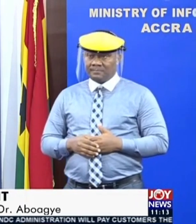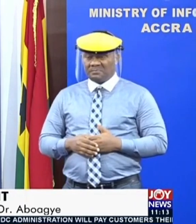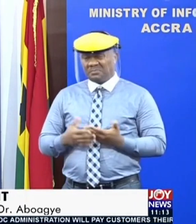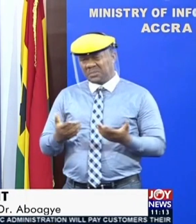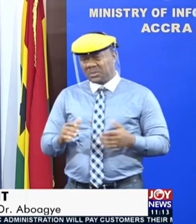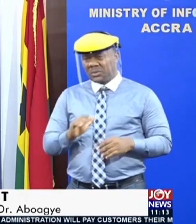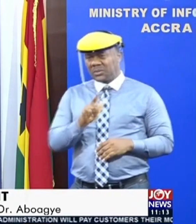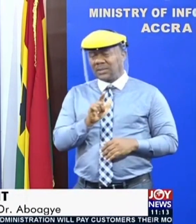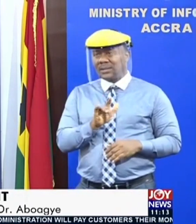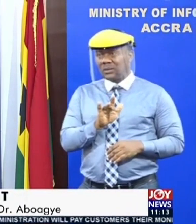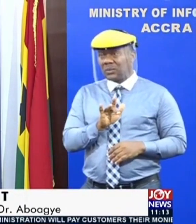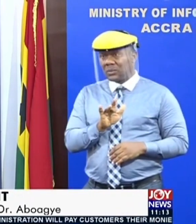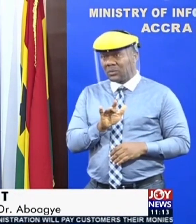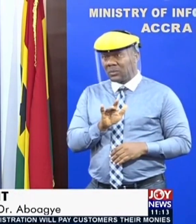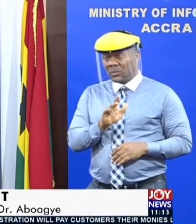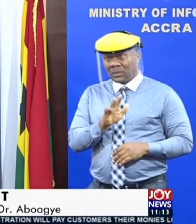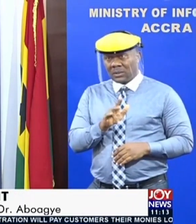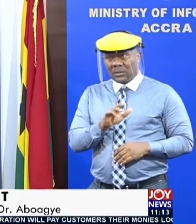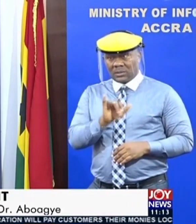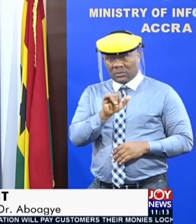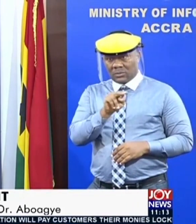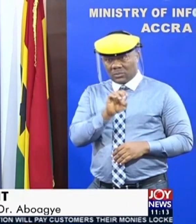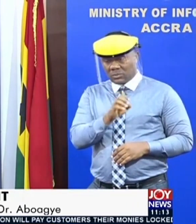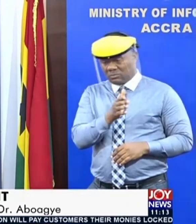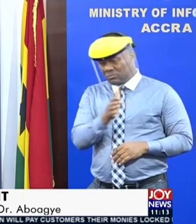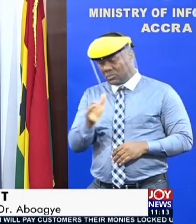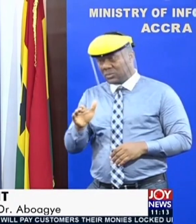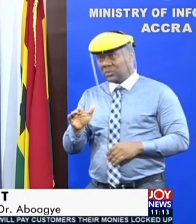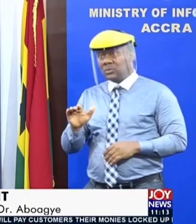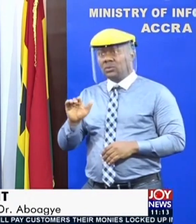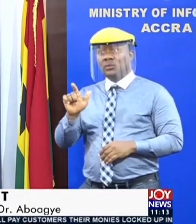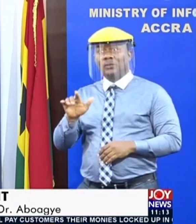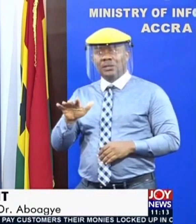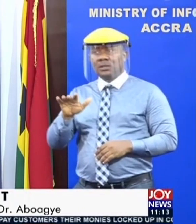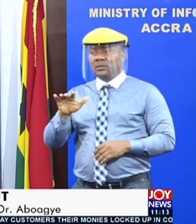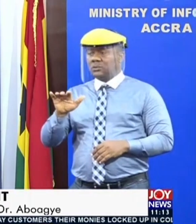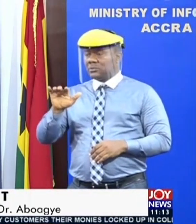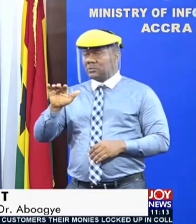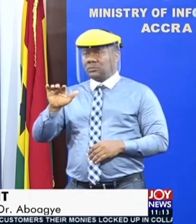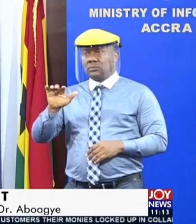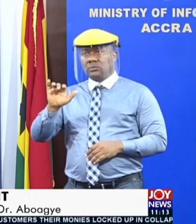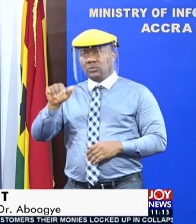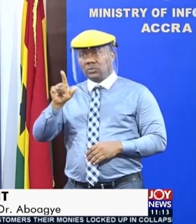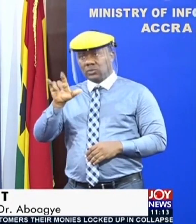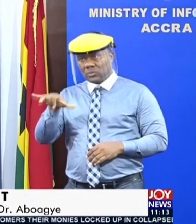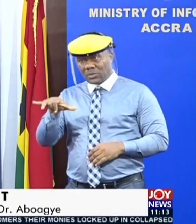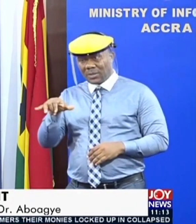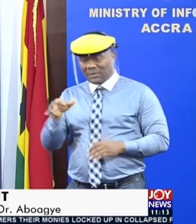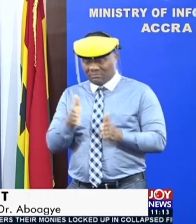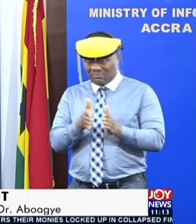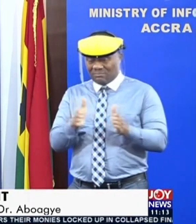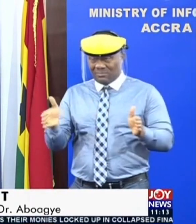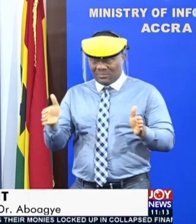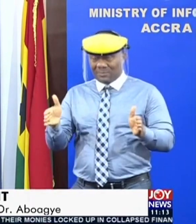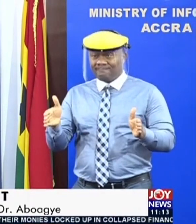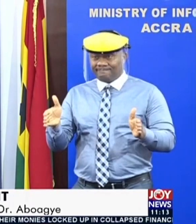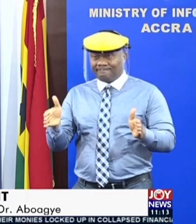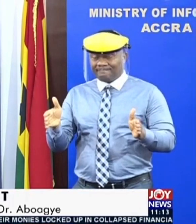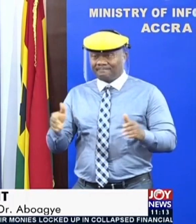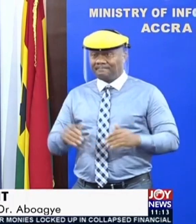from 23rd of June all the way to the 25th of July, 2020. What it means is